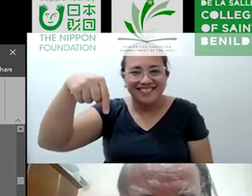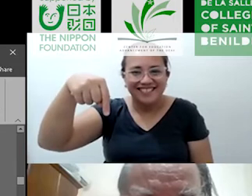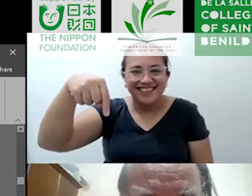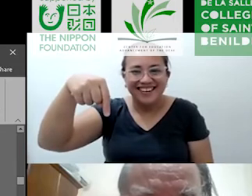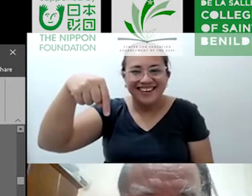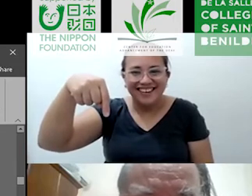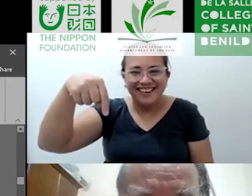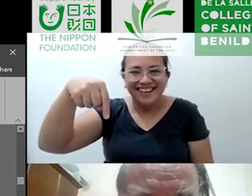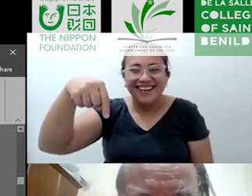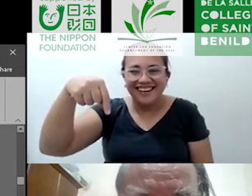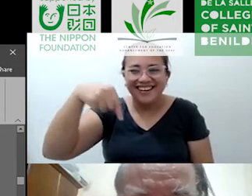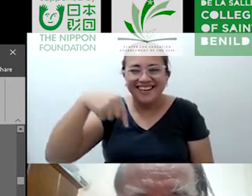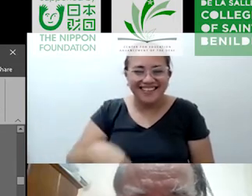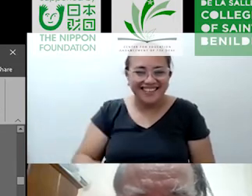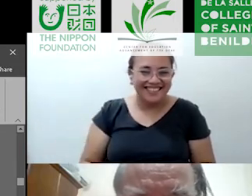Okay, what about